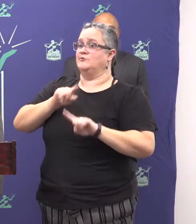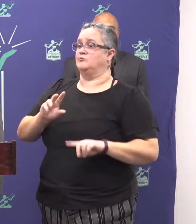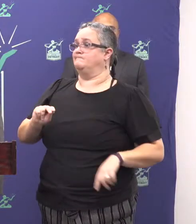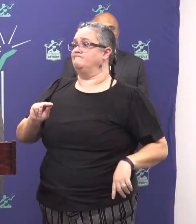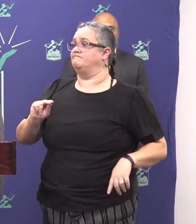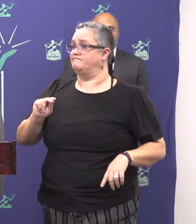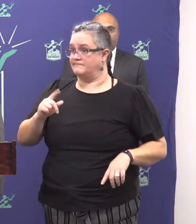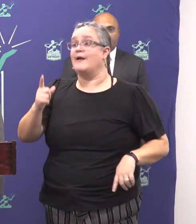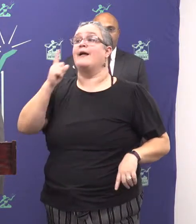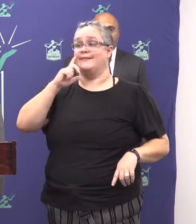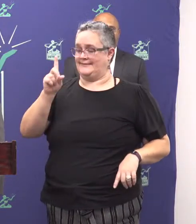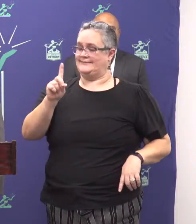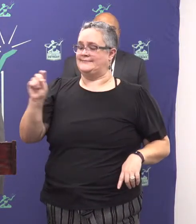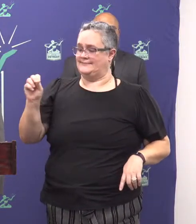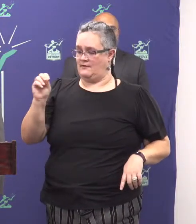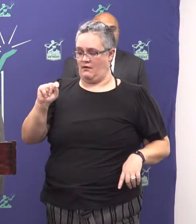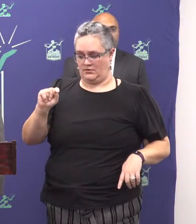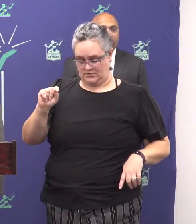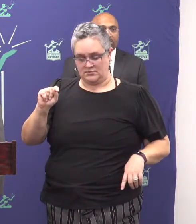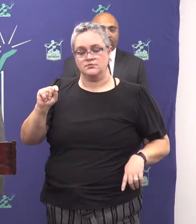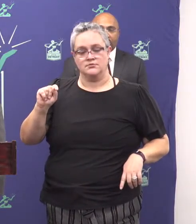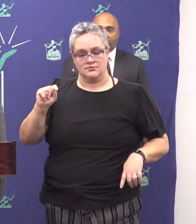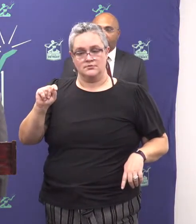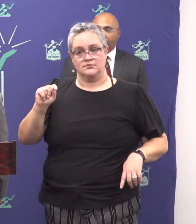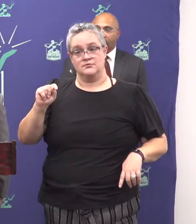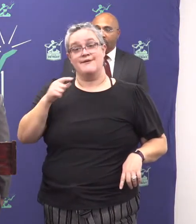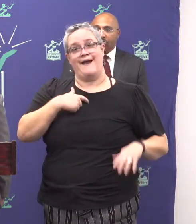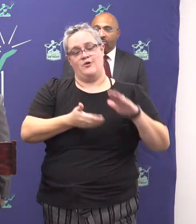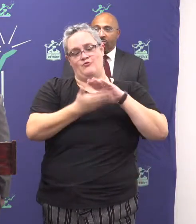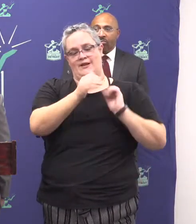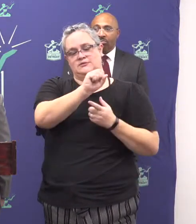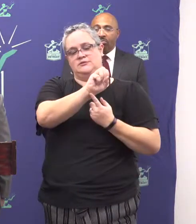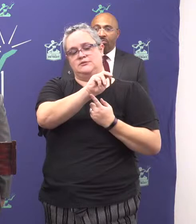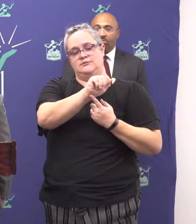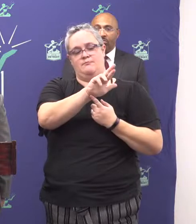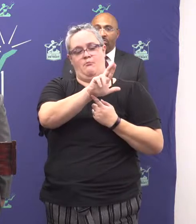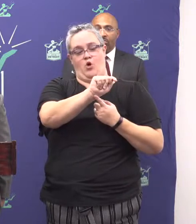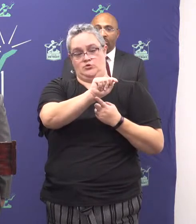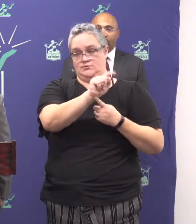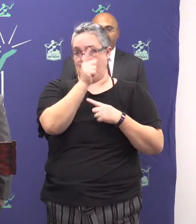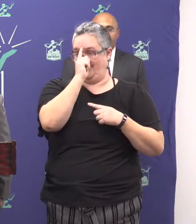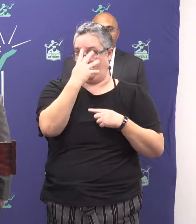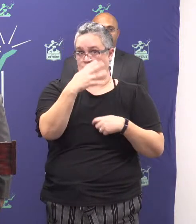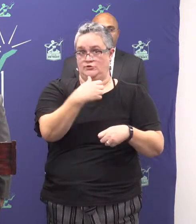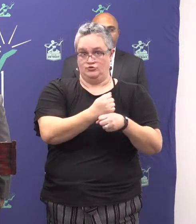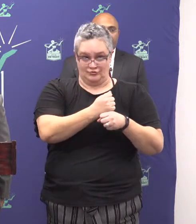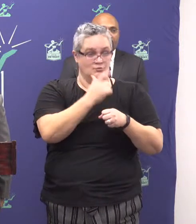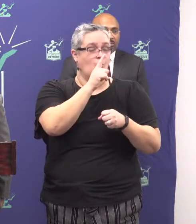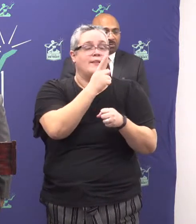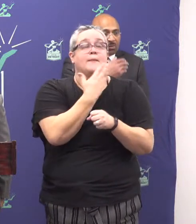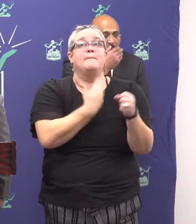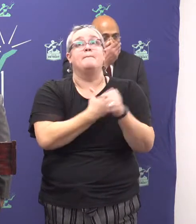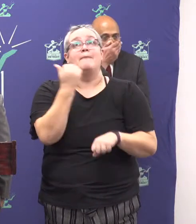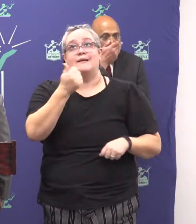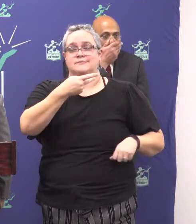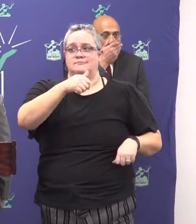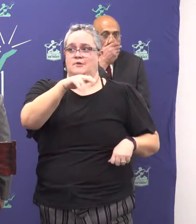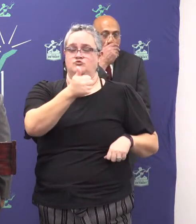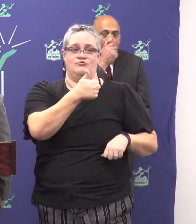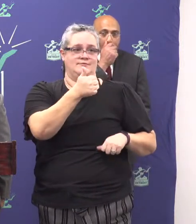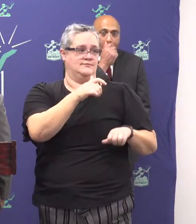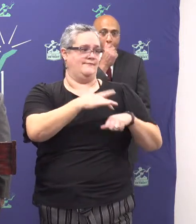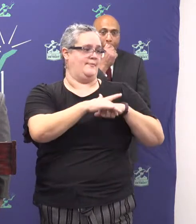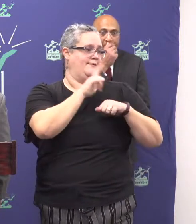think DDOT, I ran SMART for 4 years. SMART runs one of the best paratransit operations in